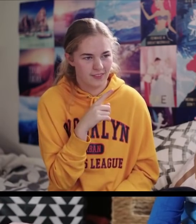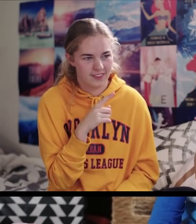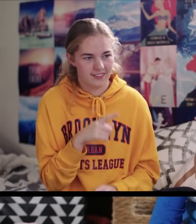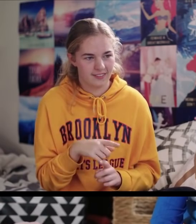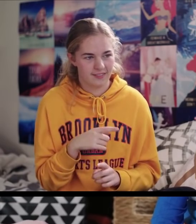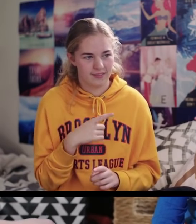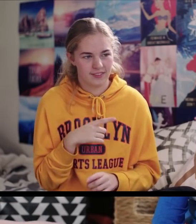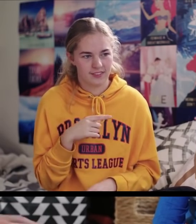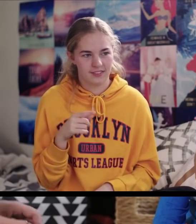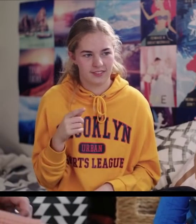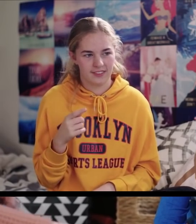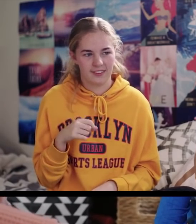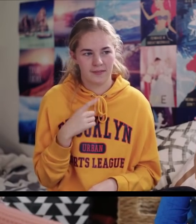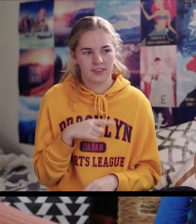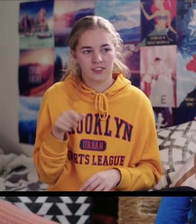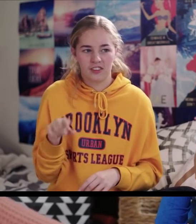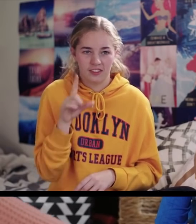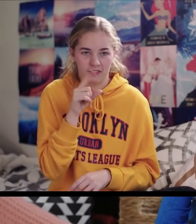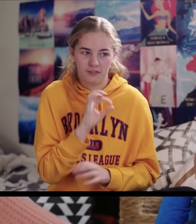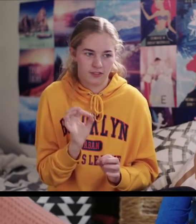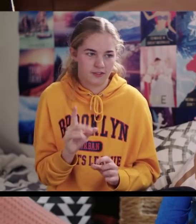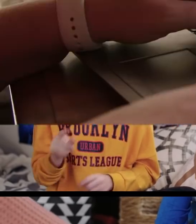but she does it for other people who can't.